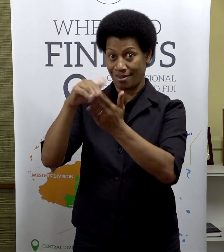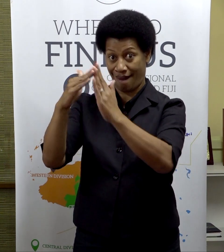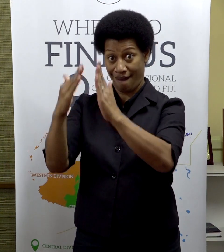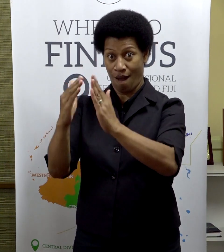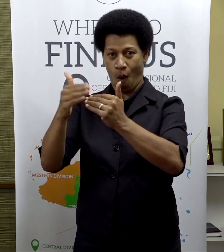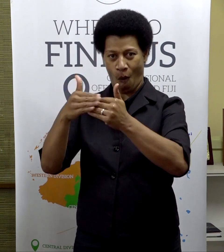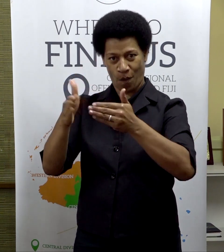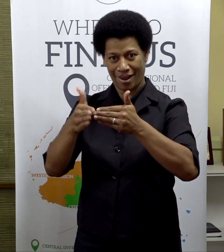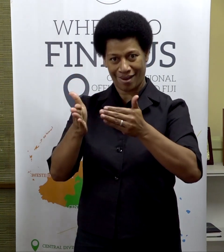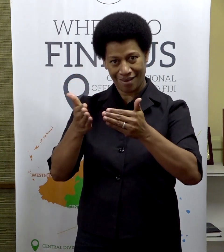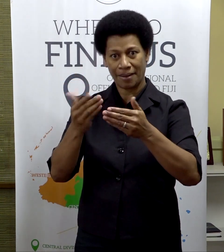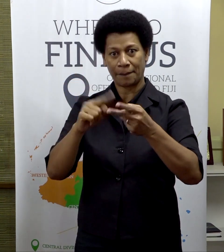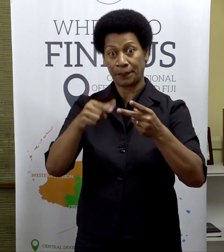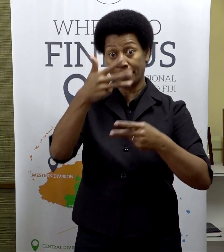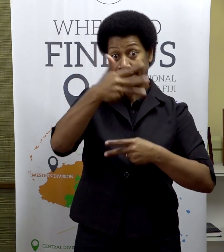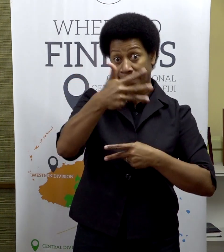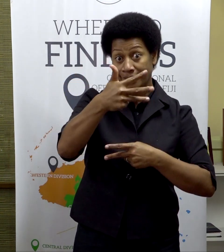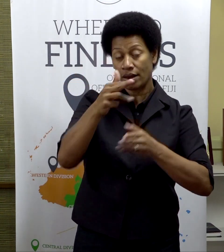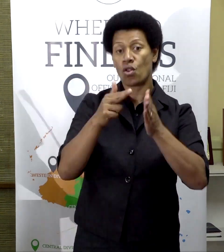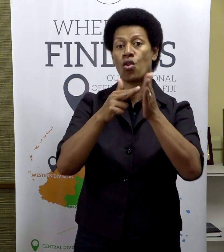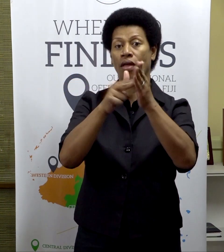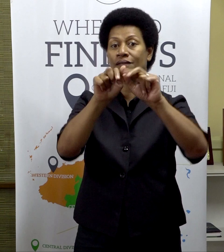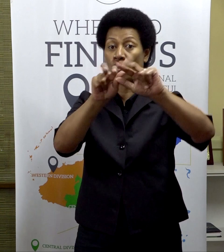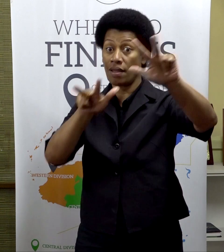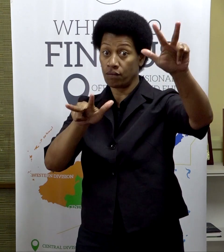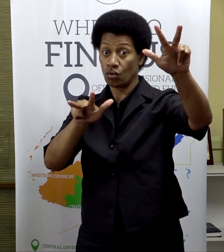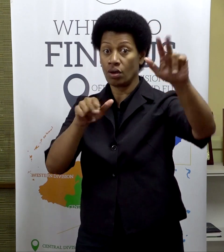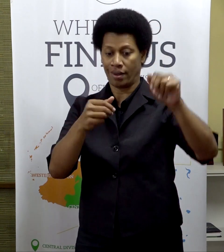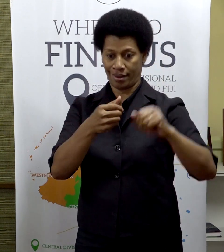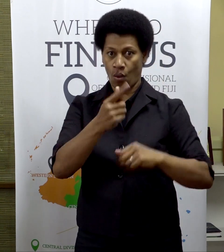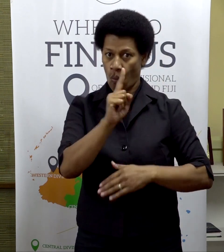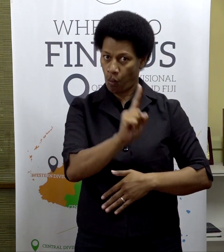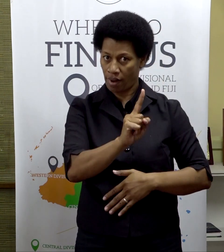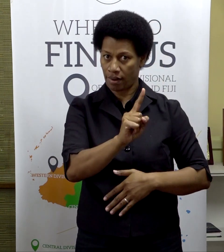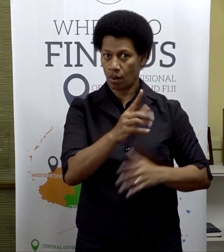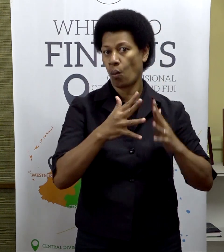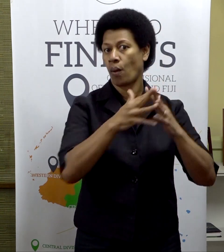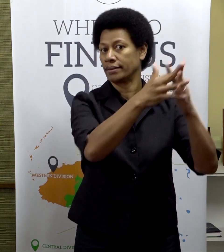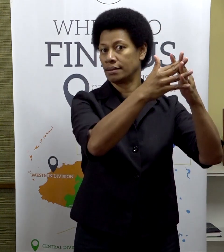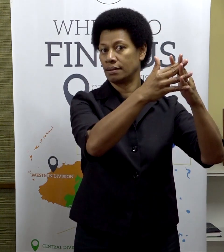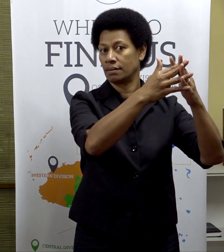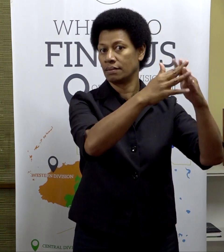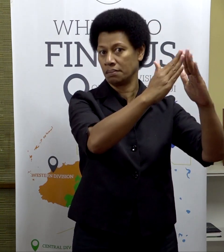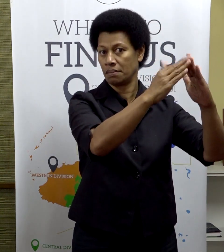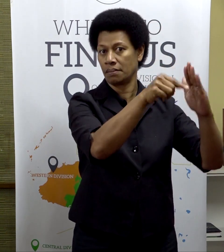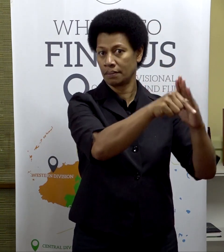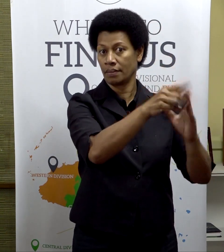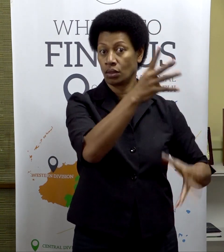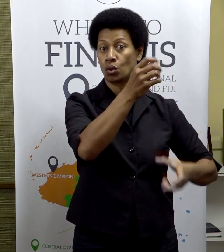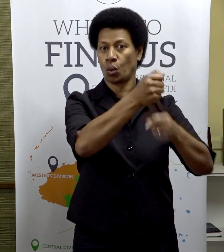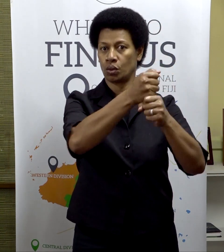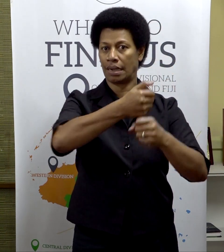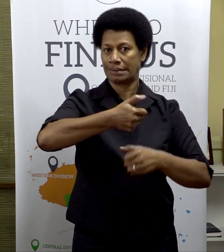open, 19 in the Northern Division and 1 in the Western Division. That brings a total